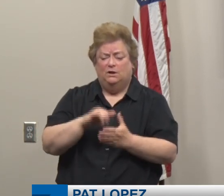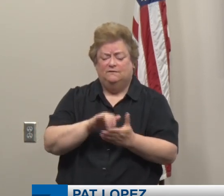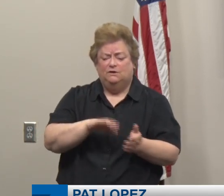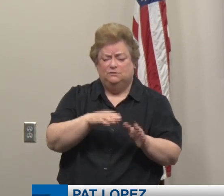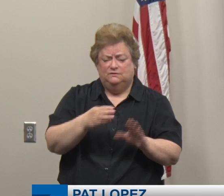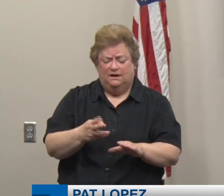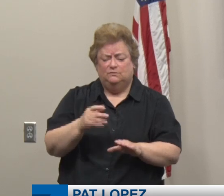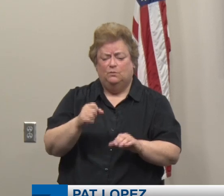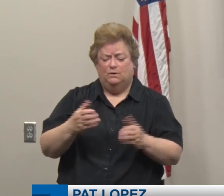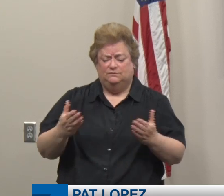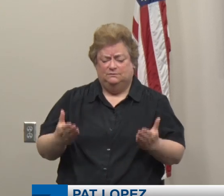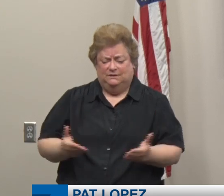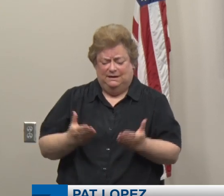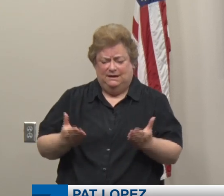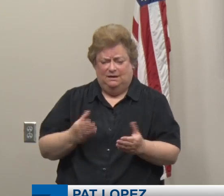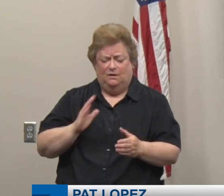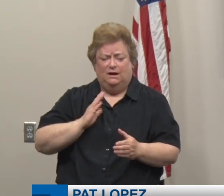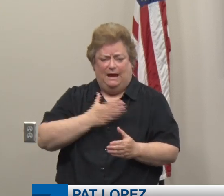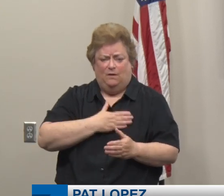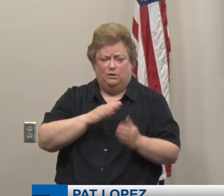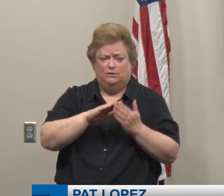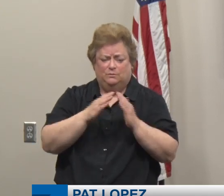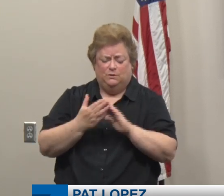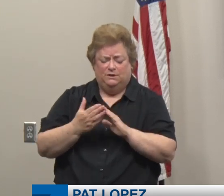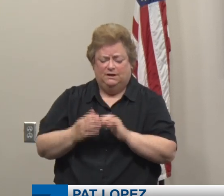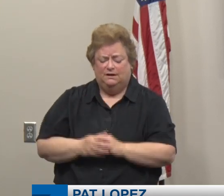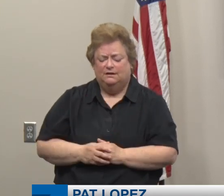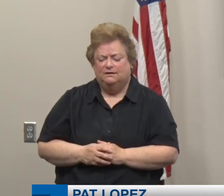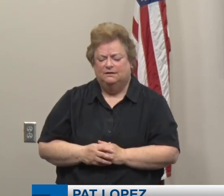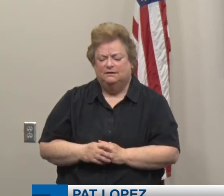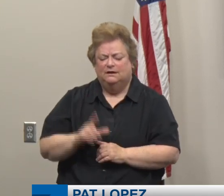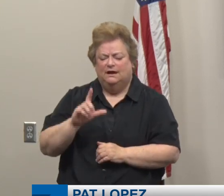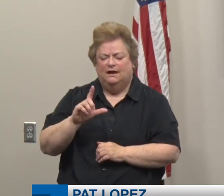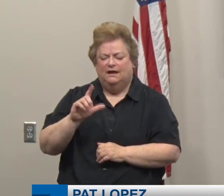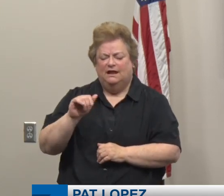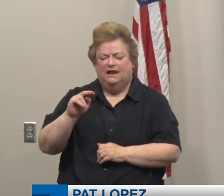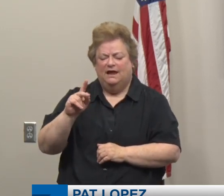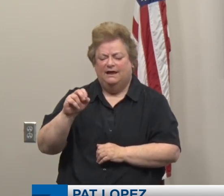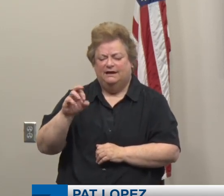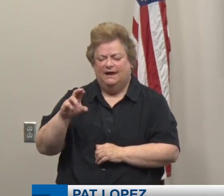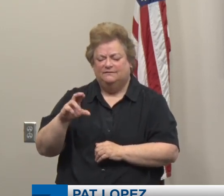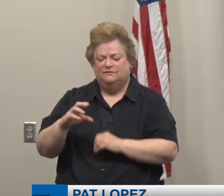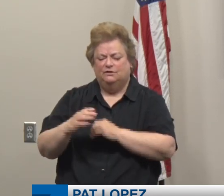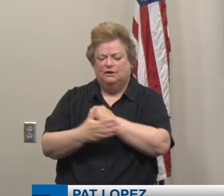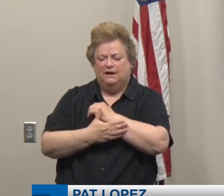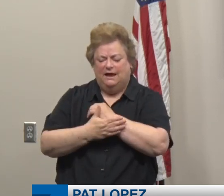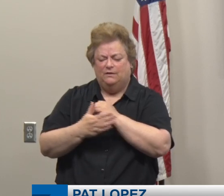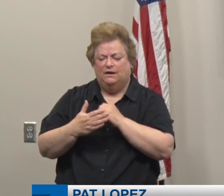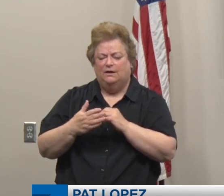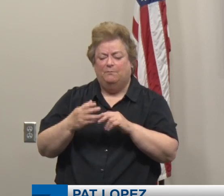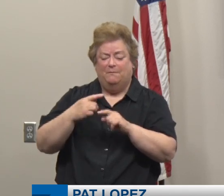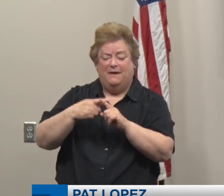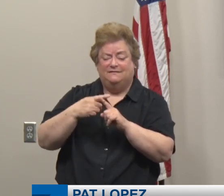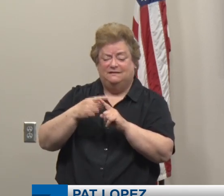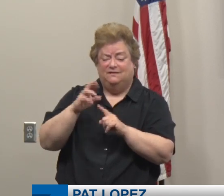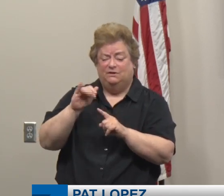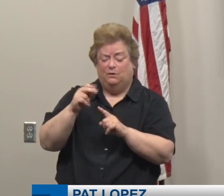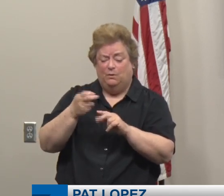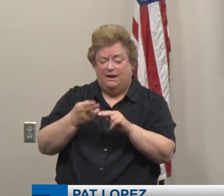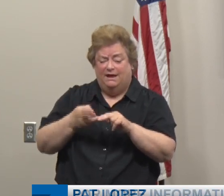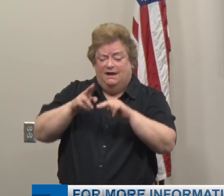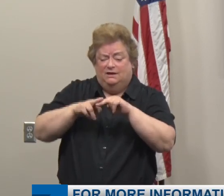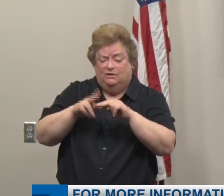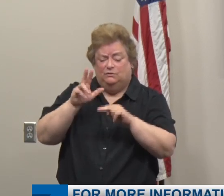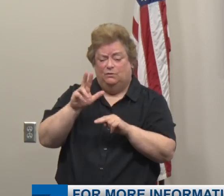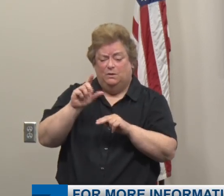deaths was one of our community members Lancaster County positivity rate increased slightly to three